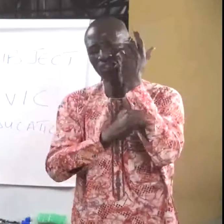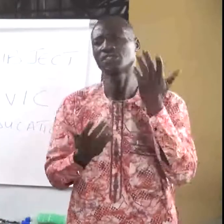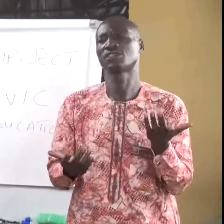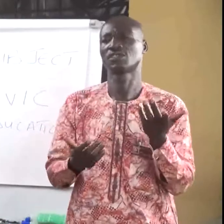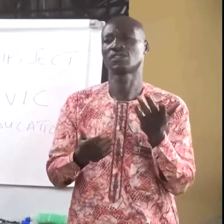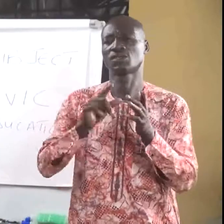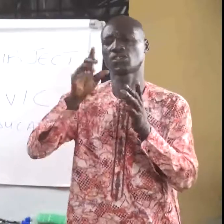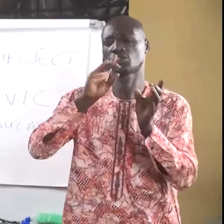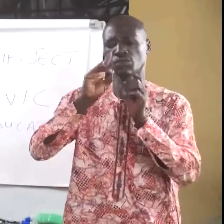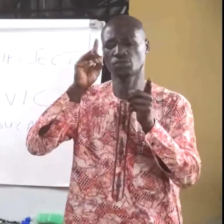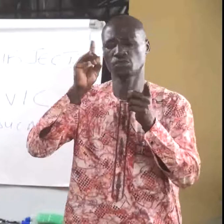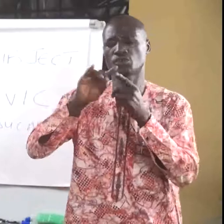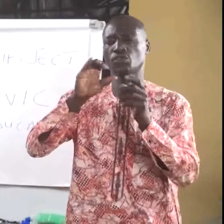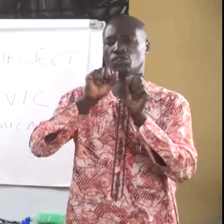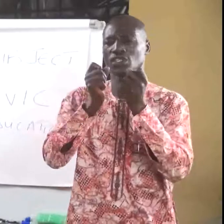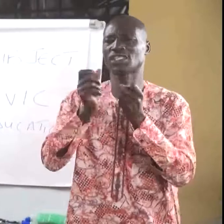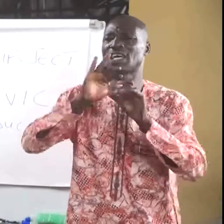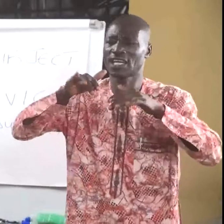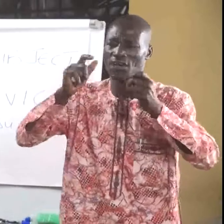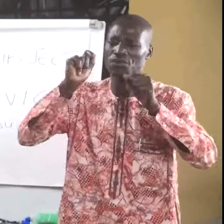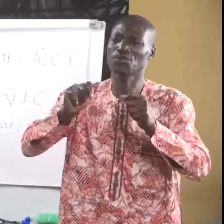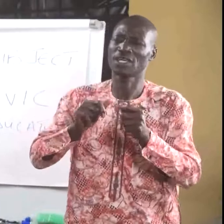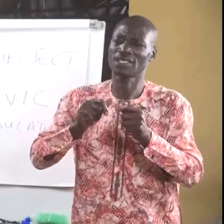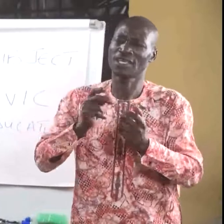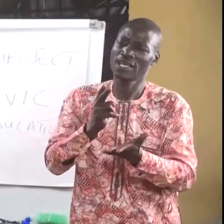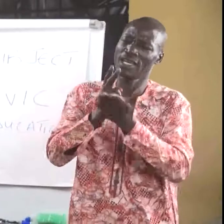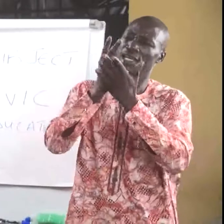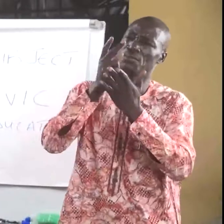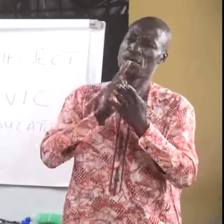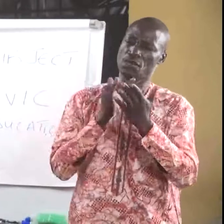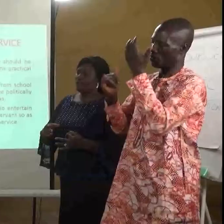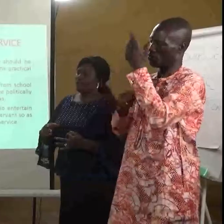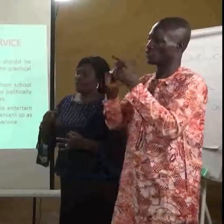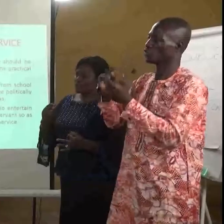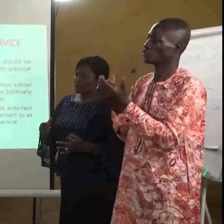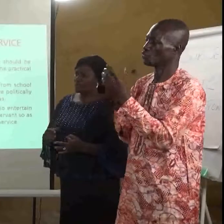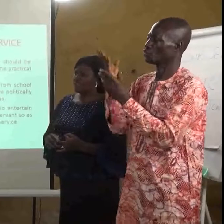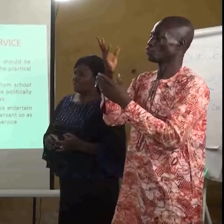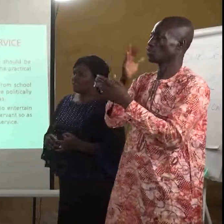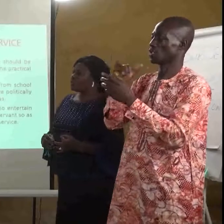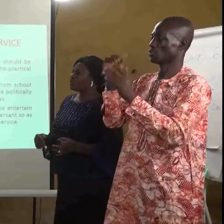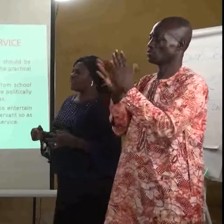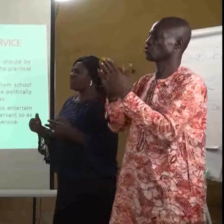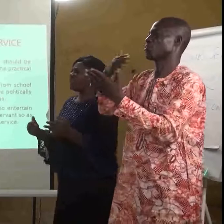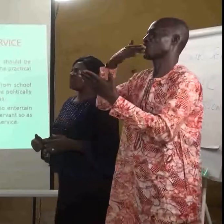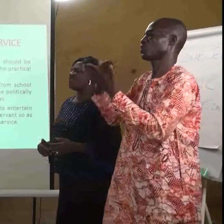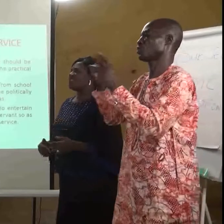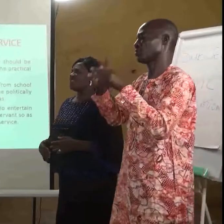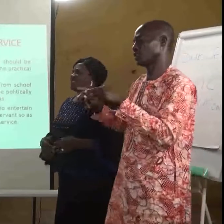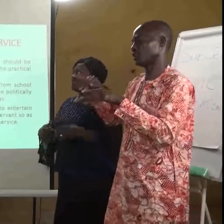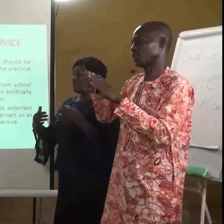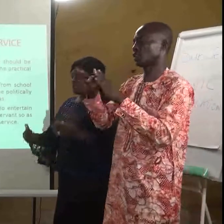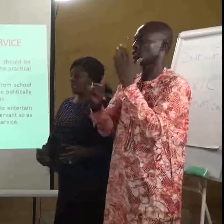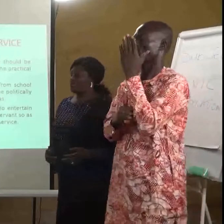your society is supposed to do to you, how you can be an effective citizen of your society. So if that